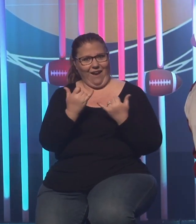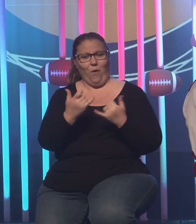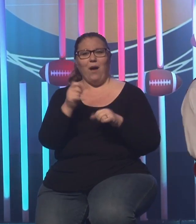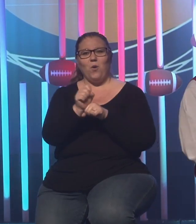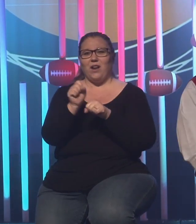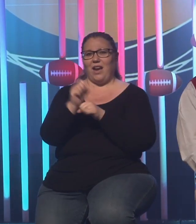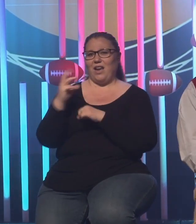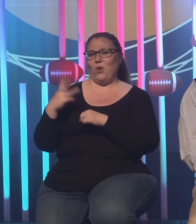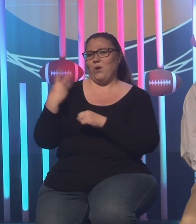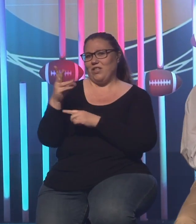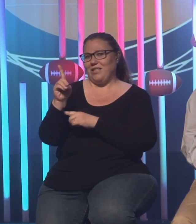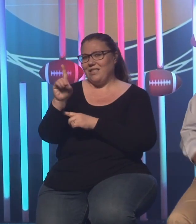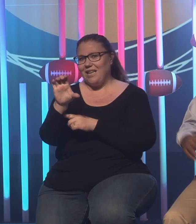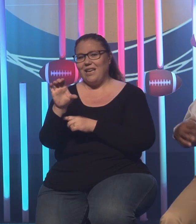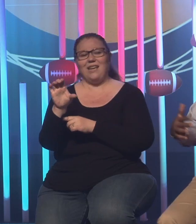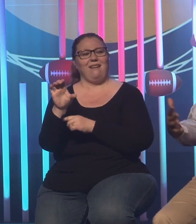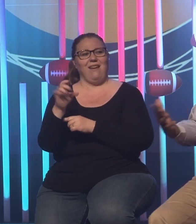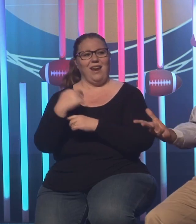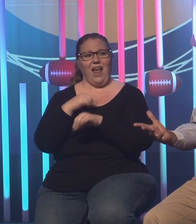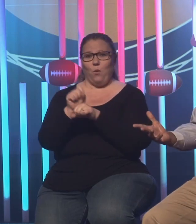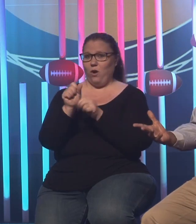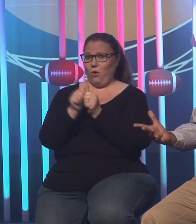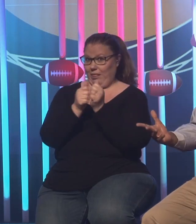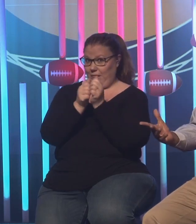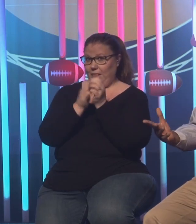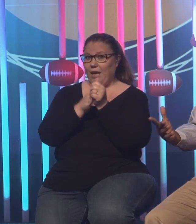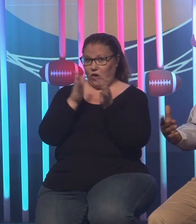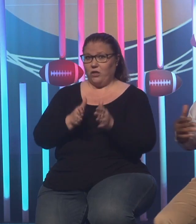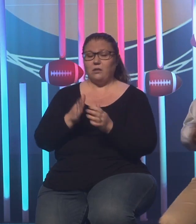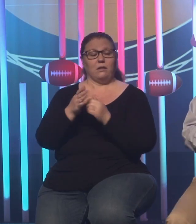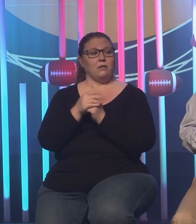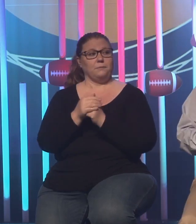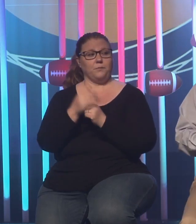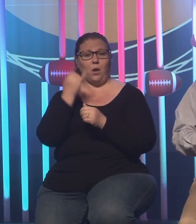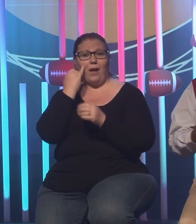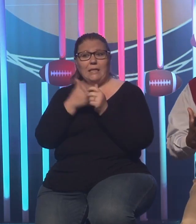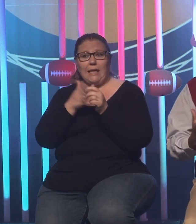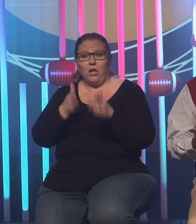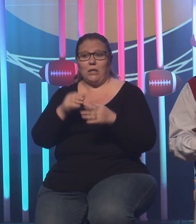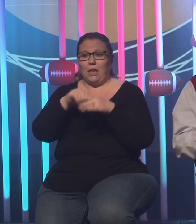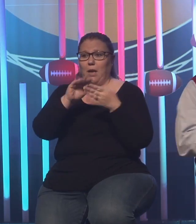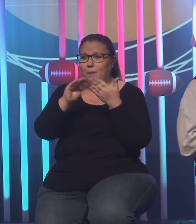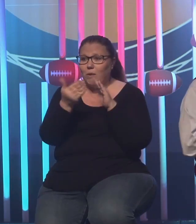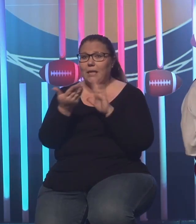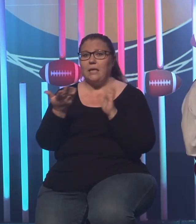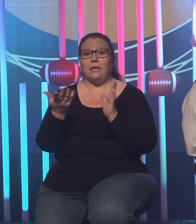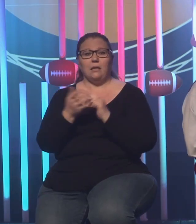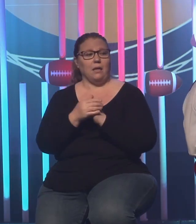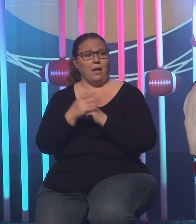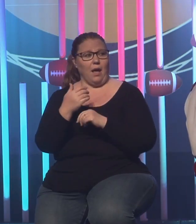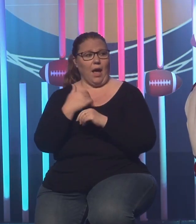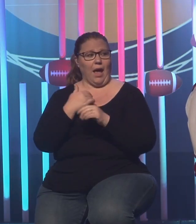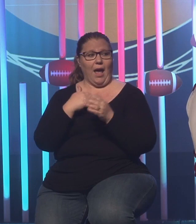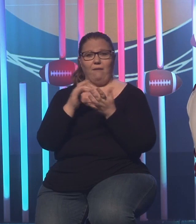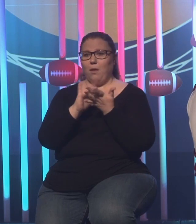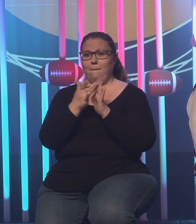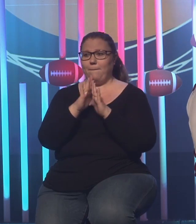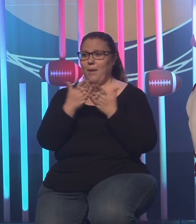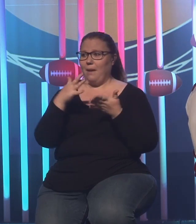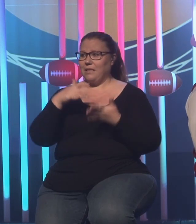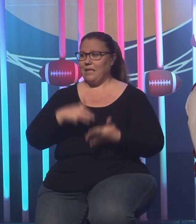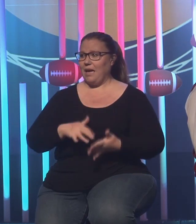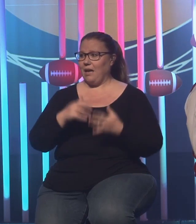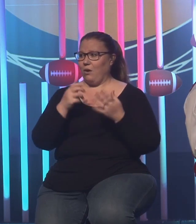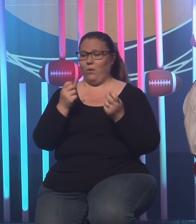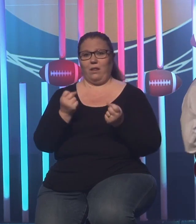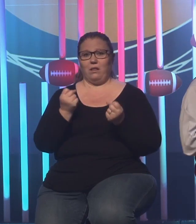in Washington, D.C., and I work with leaders. And so whether it be leaders in the community, I have a Bible study with a number